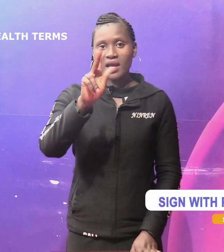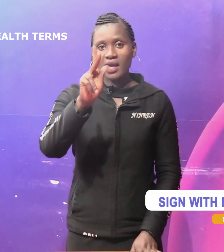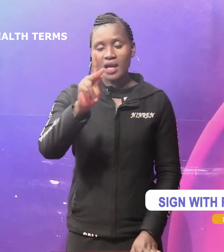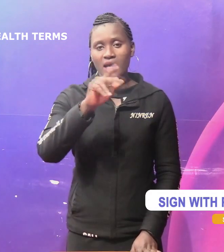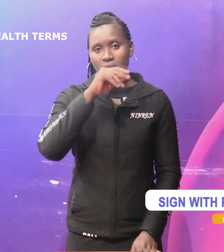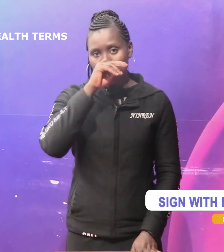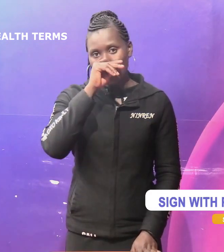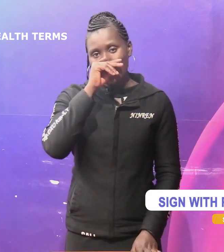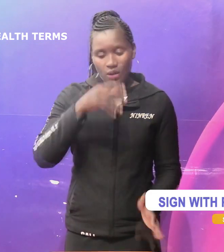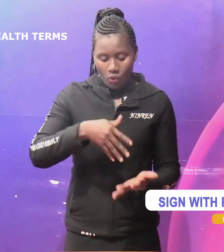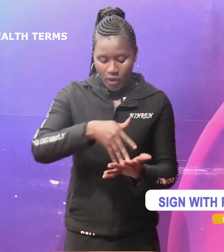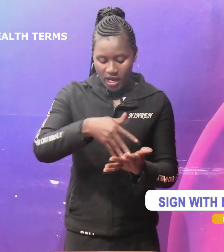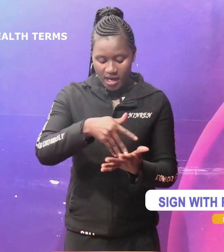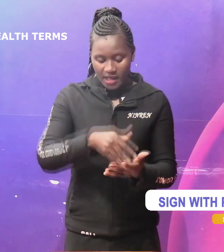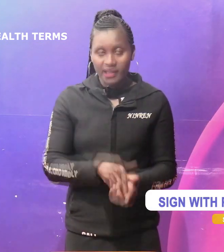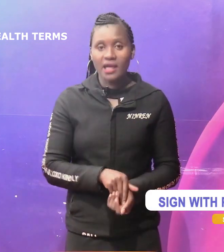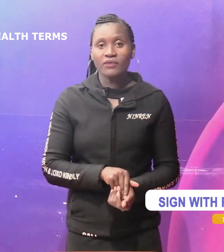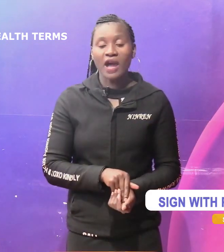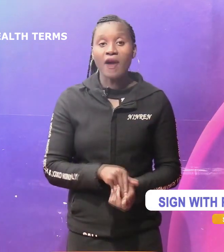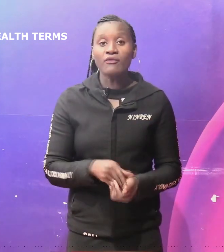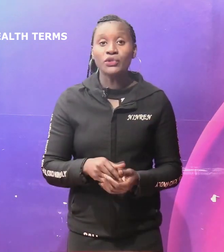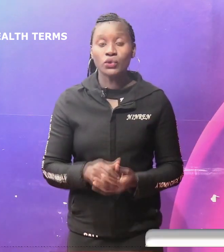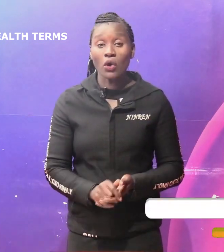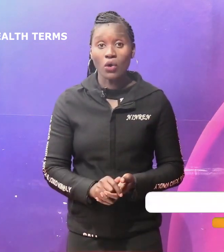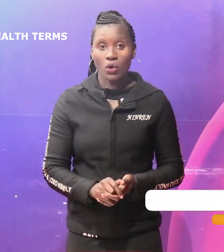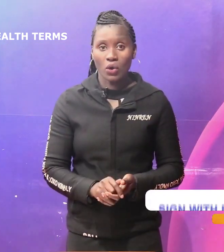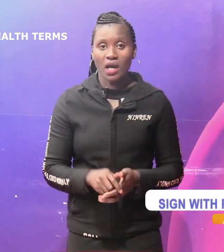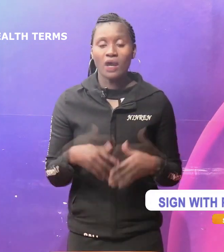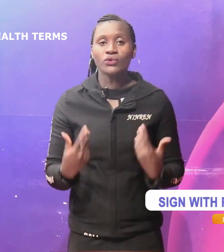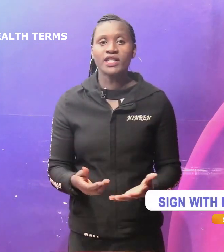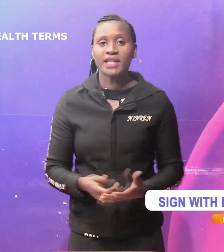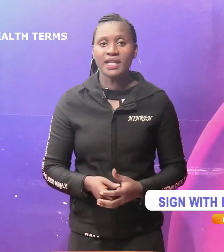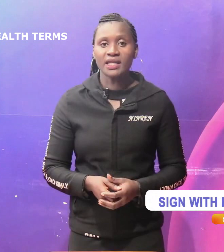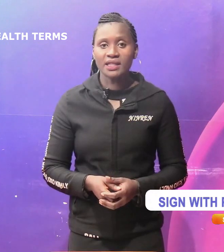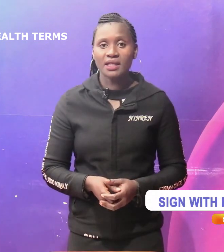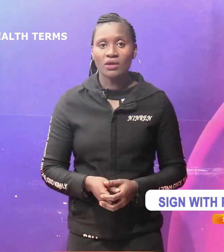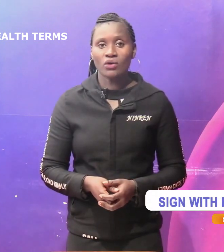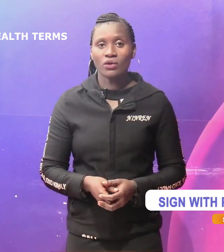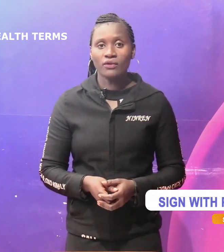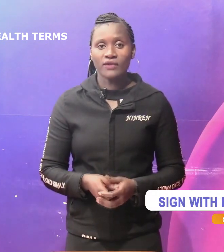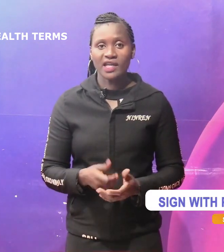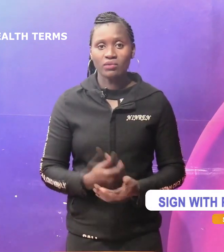W-E-A-K. Weak. And then we have strong. How do we sign it? Or finger spell it.